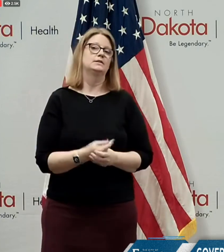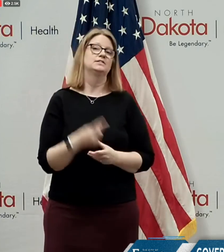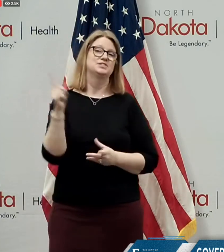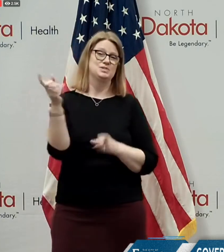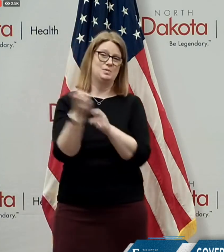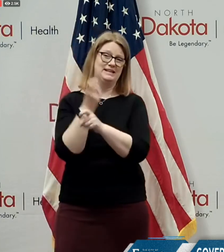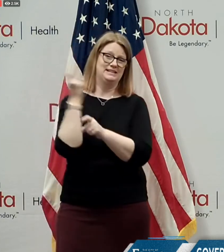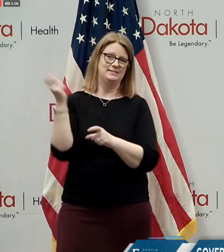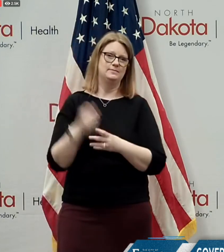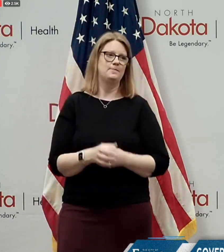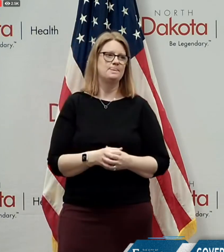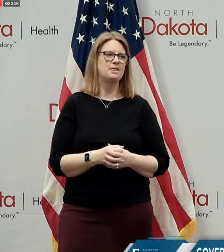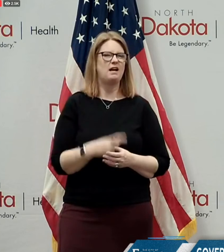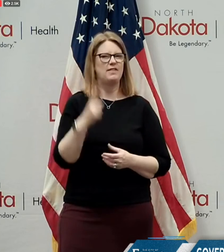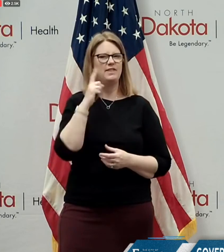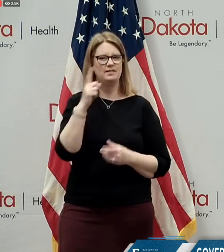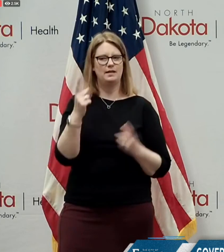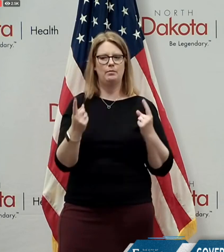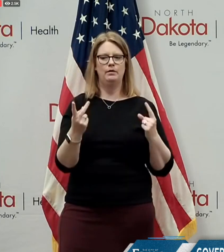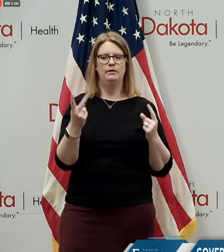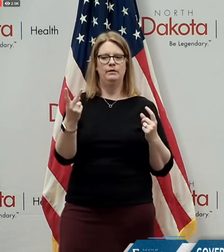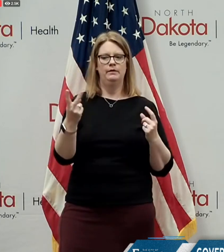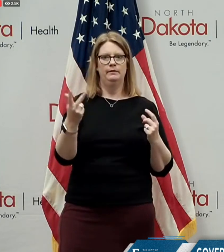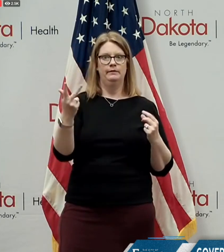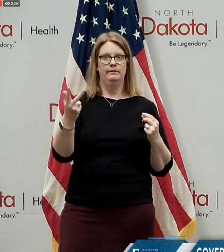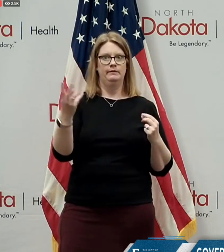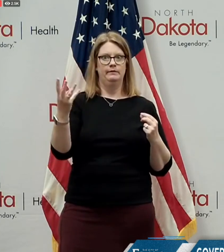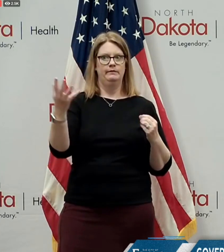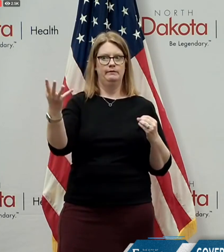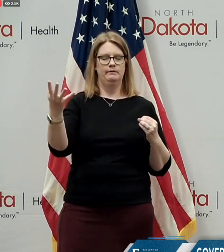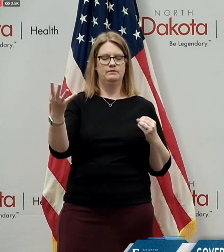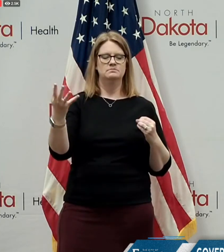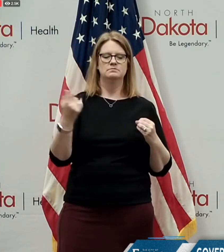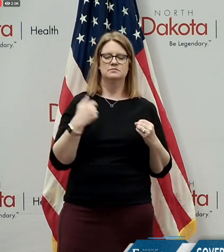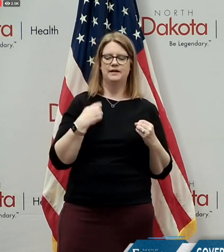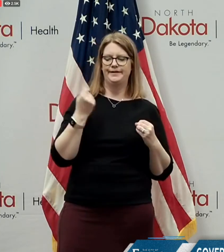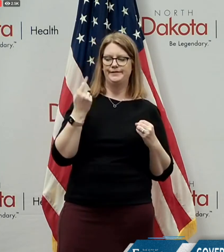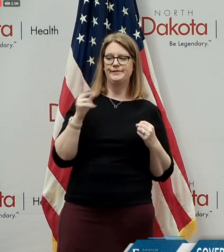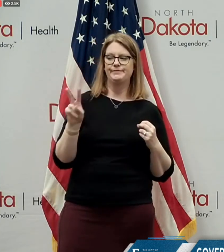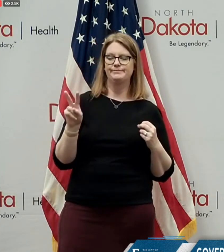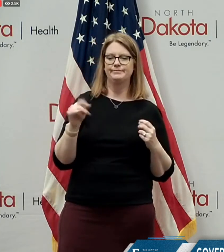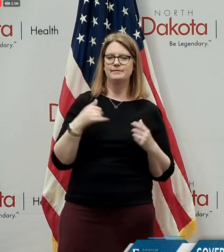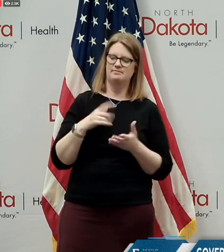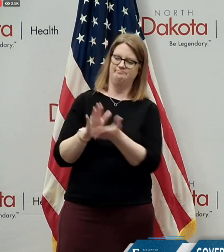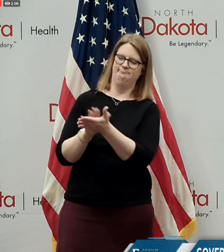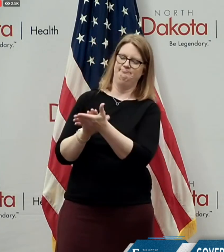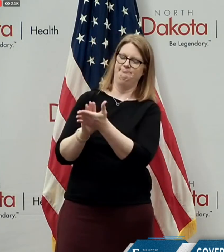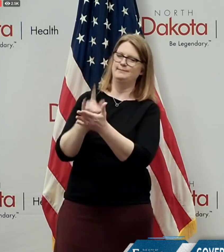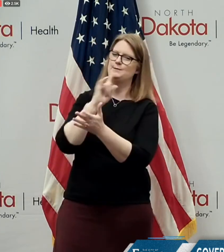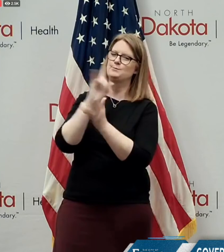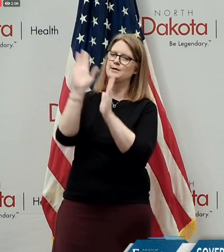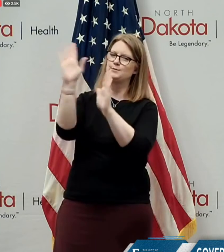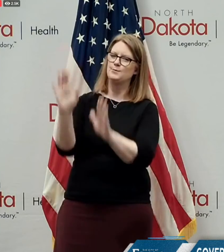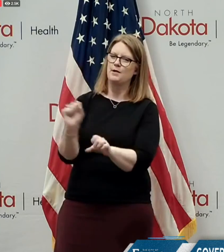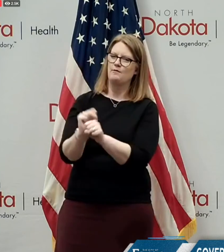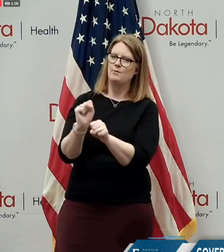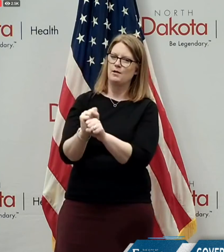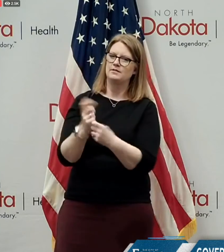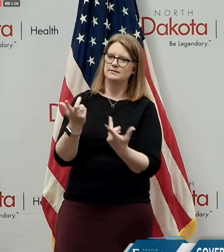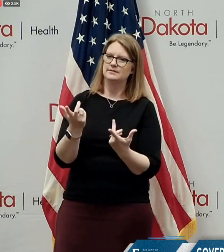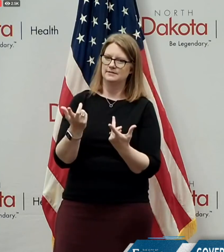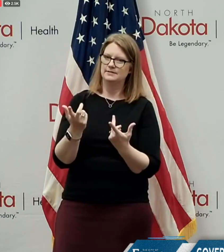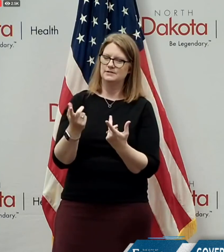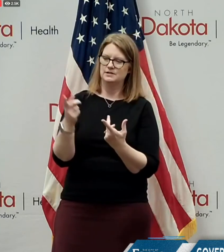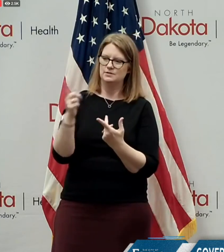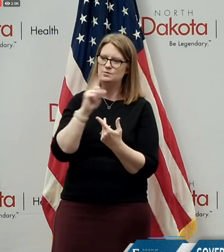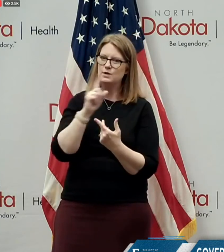I think that lead's going to continue to build, and I understand why. I'll keep cheering her on. She's doing great work as she tries to help eliminate